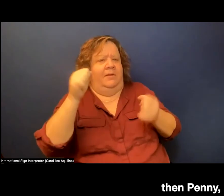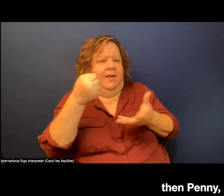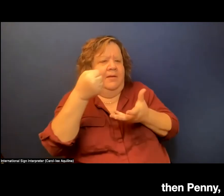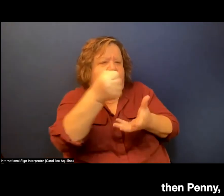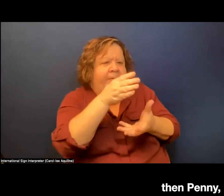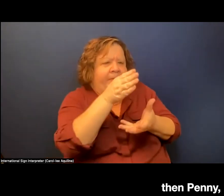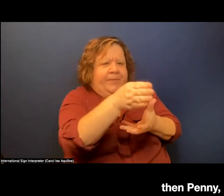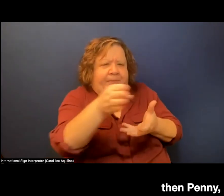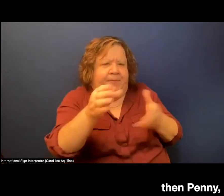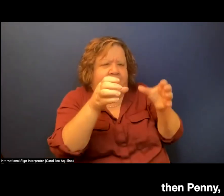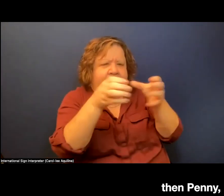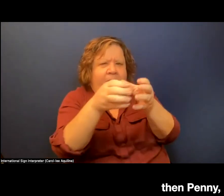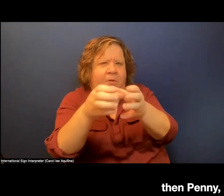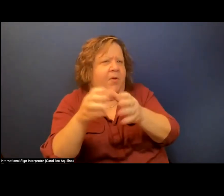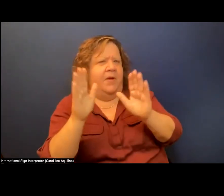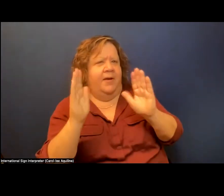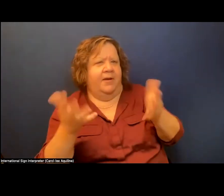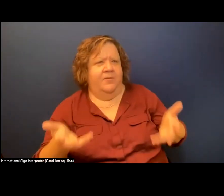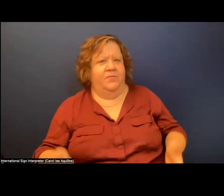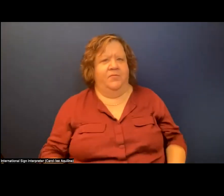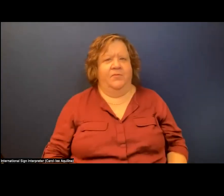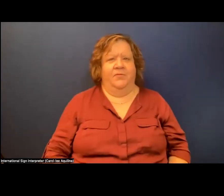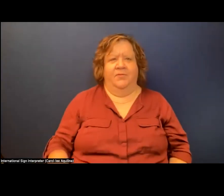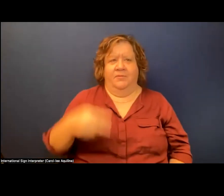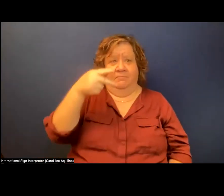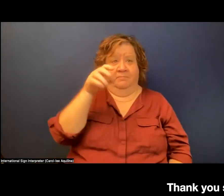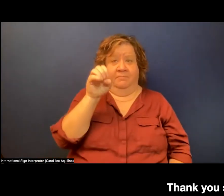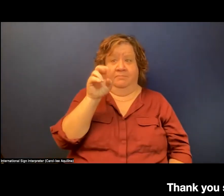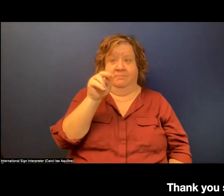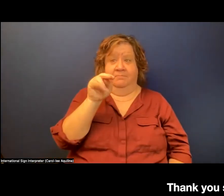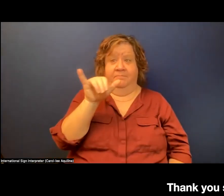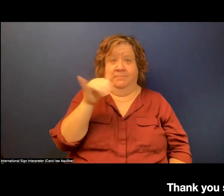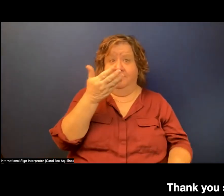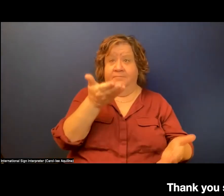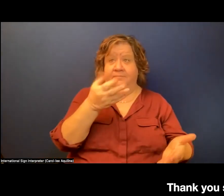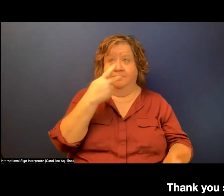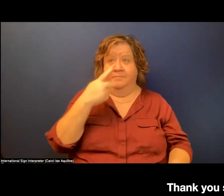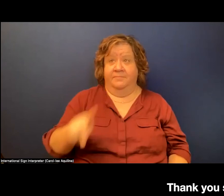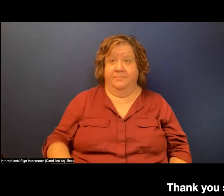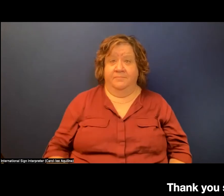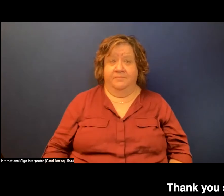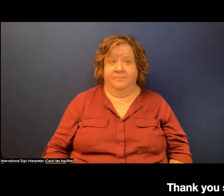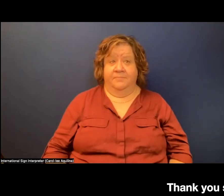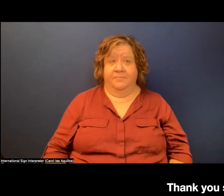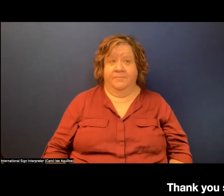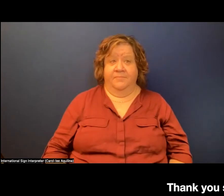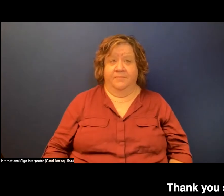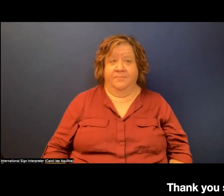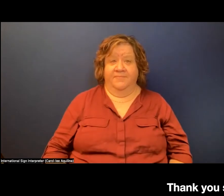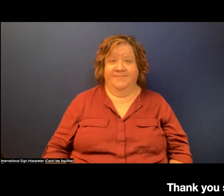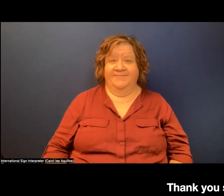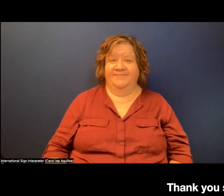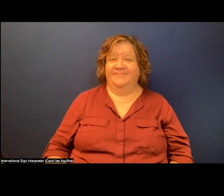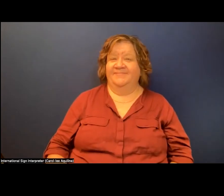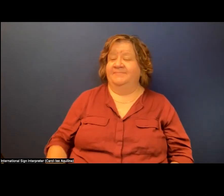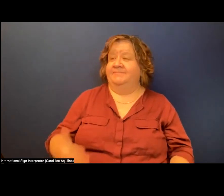Okay, and Penny, I'll give you the floor to answer your question. Thank you. Thank you so much, Christina, and thank you